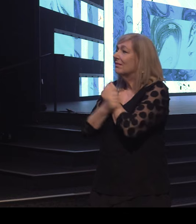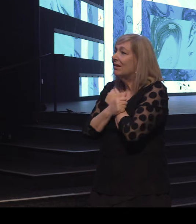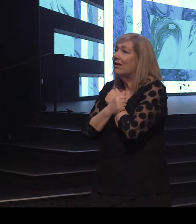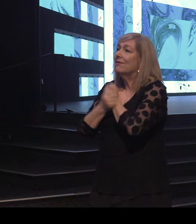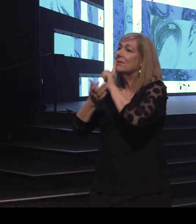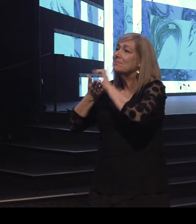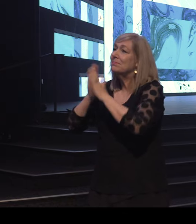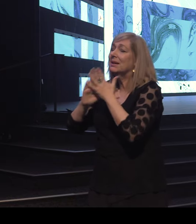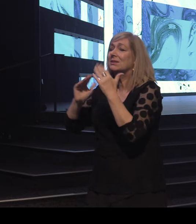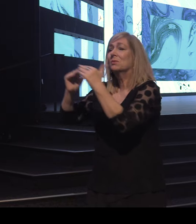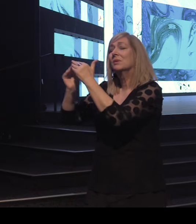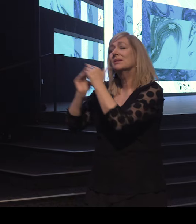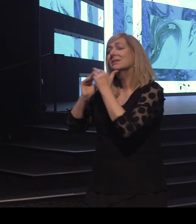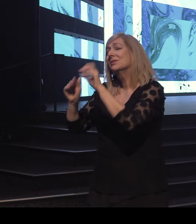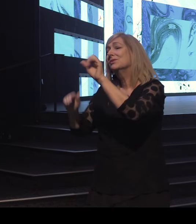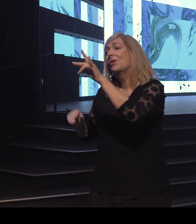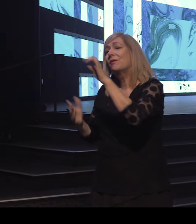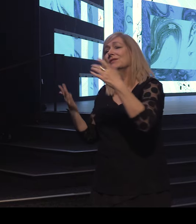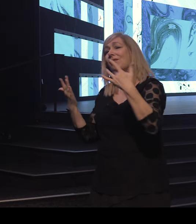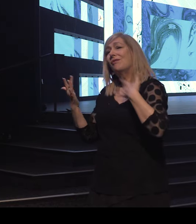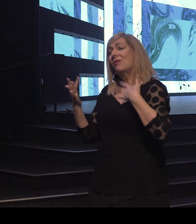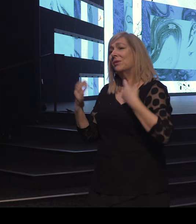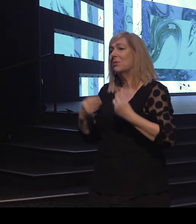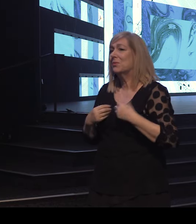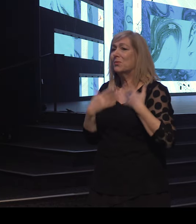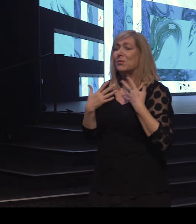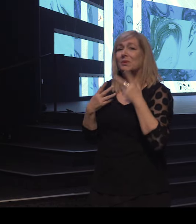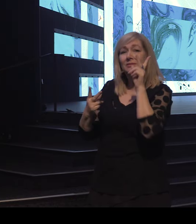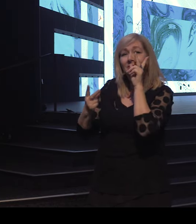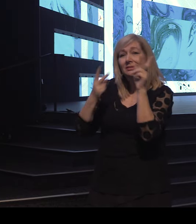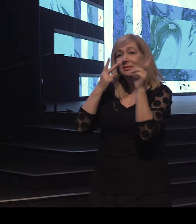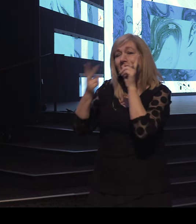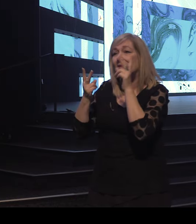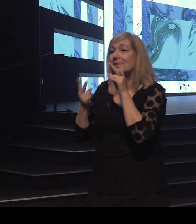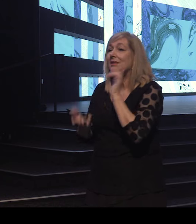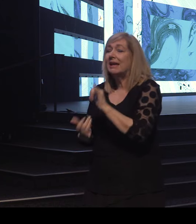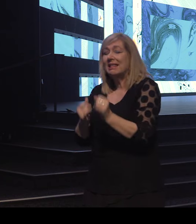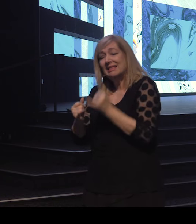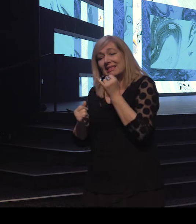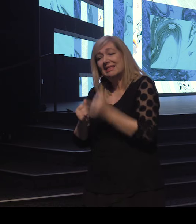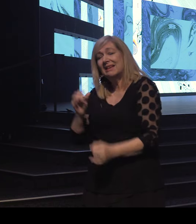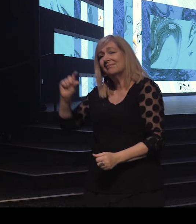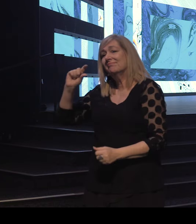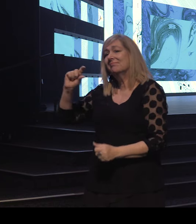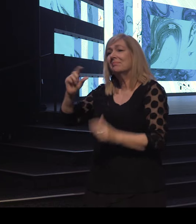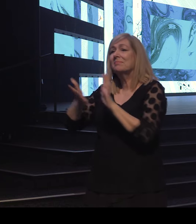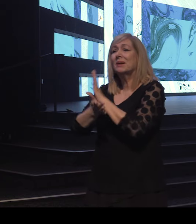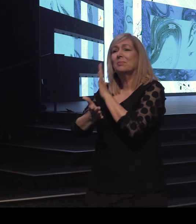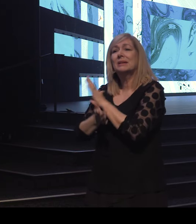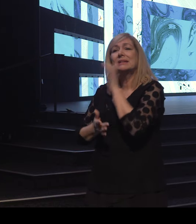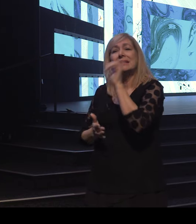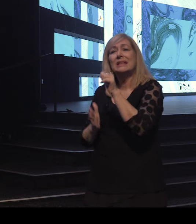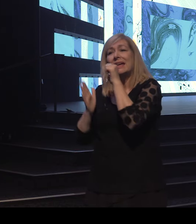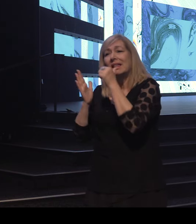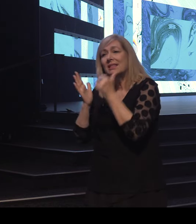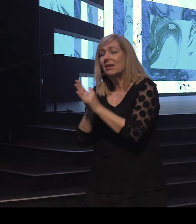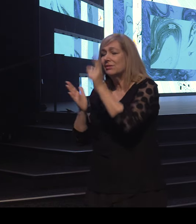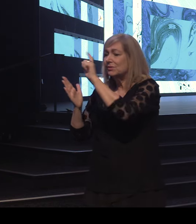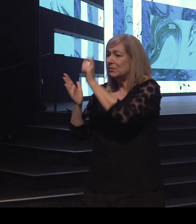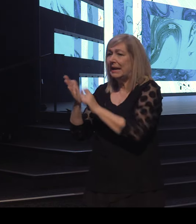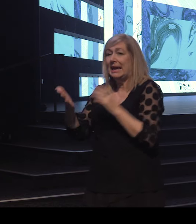equality. Sophie's heart stirred inside of her and she took a stack, the final stack, of that fifth letter of